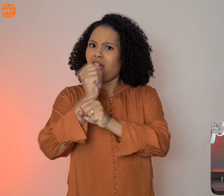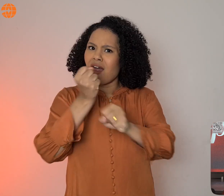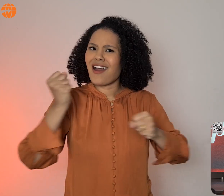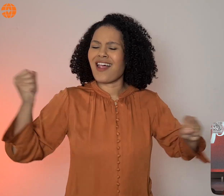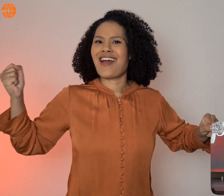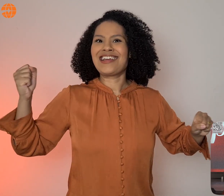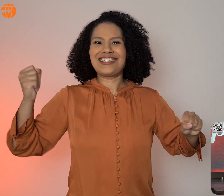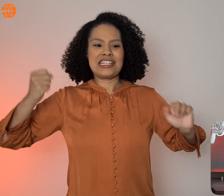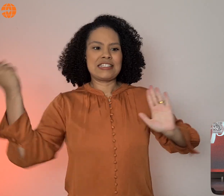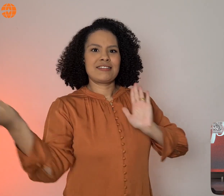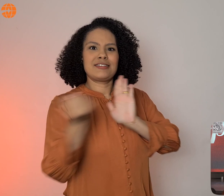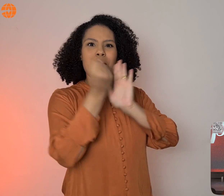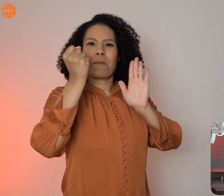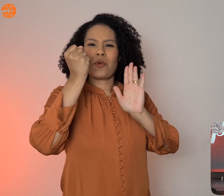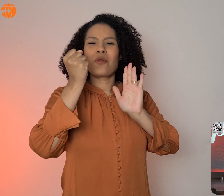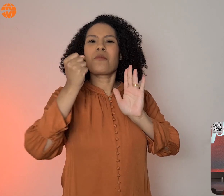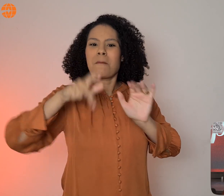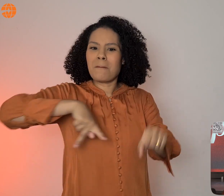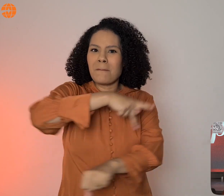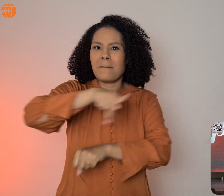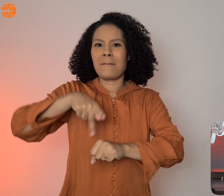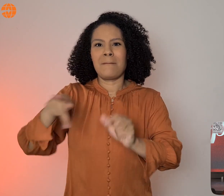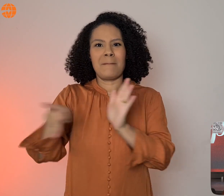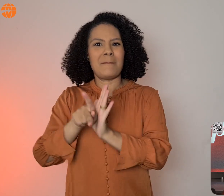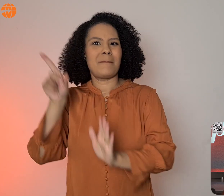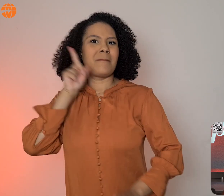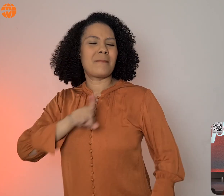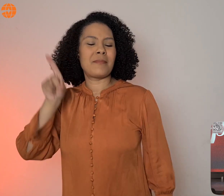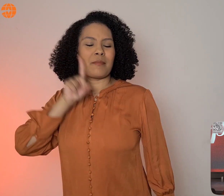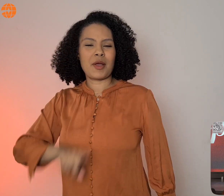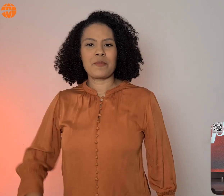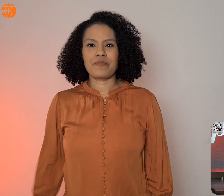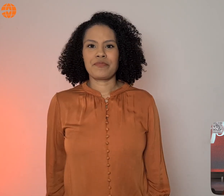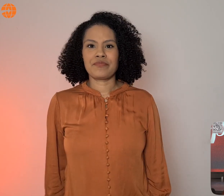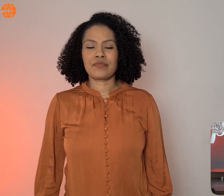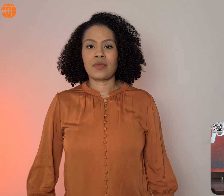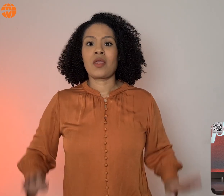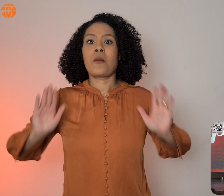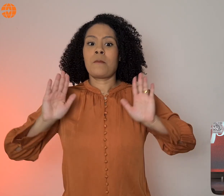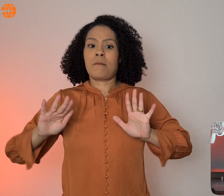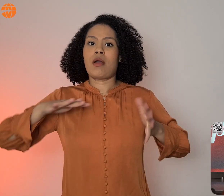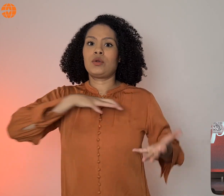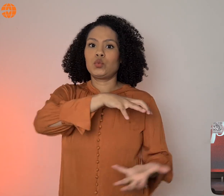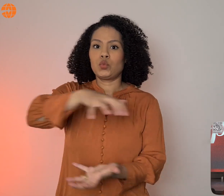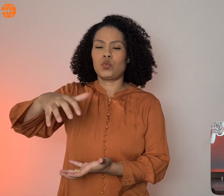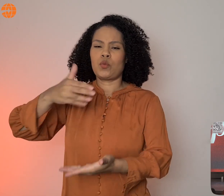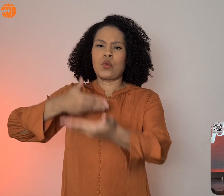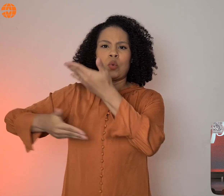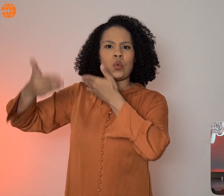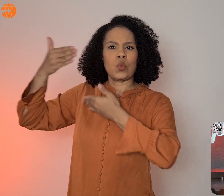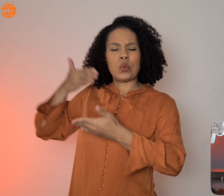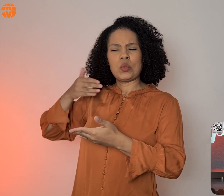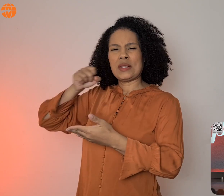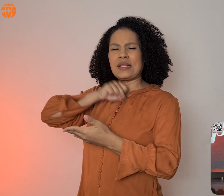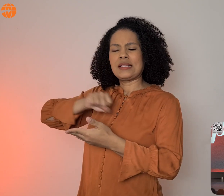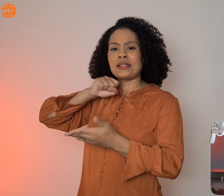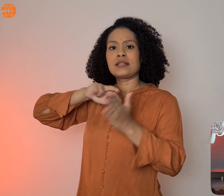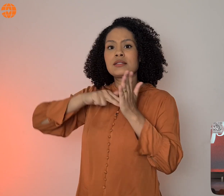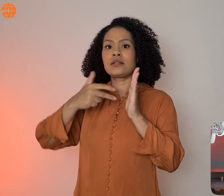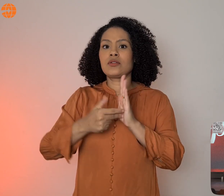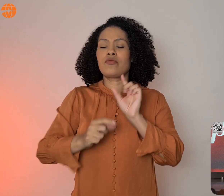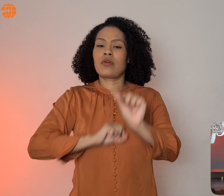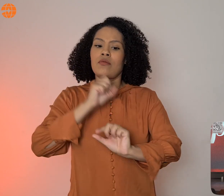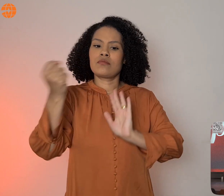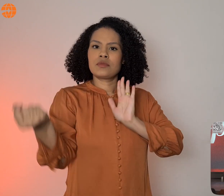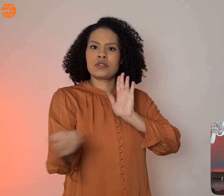e muito bonitos, eles são o nosso símbolo nacional. But in the ancient world, they were symbols of eternal life. Mas lá no mundo antigo, eles eram